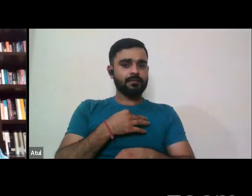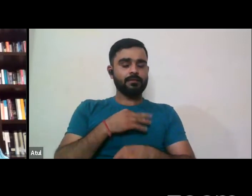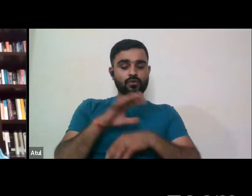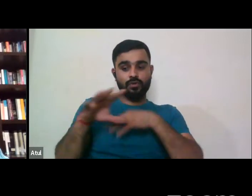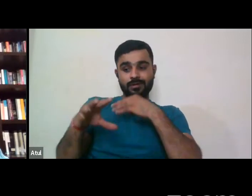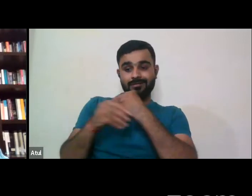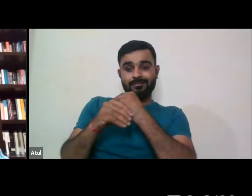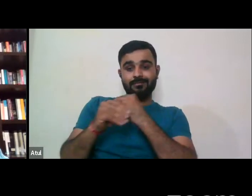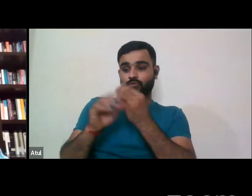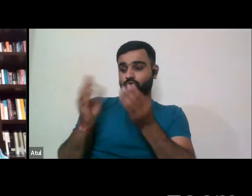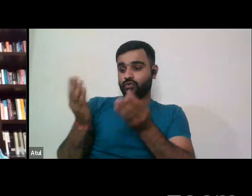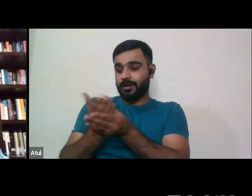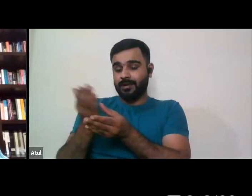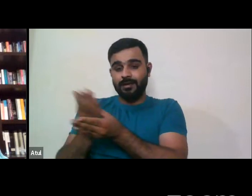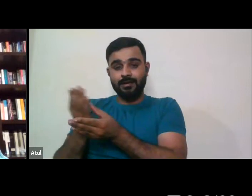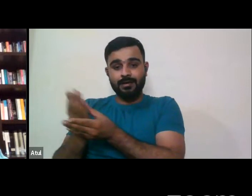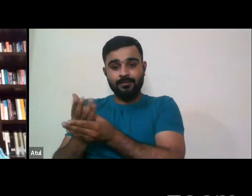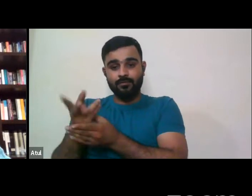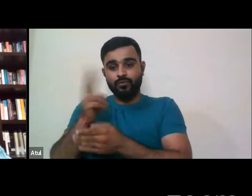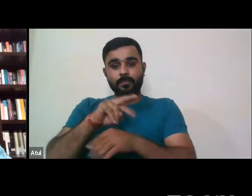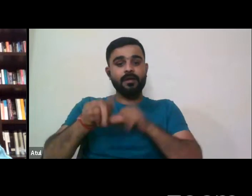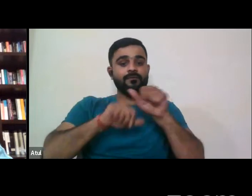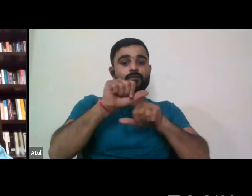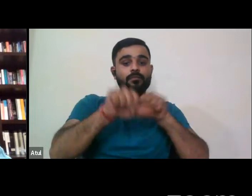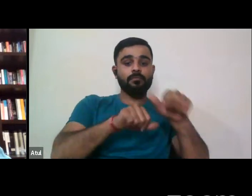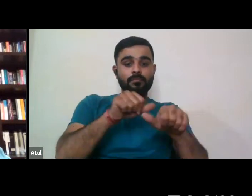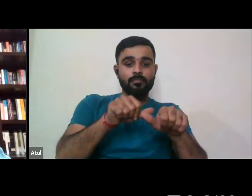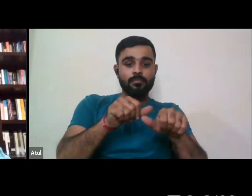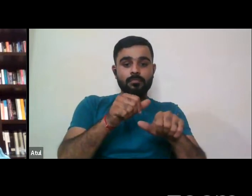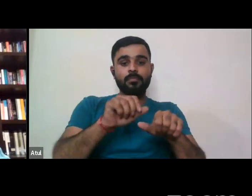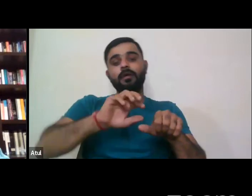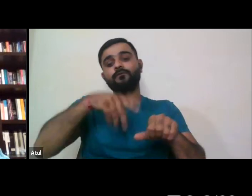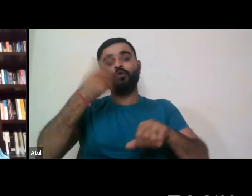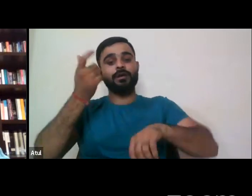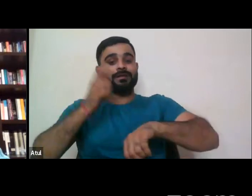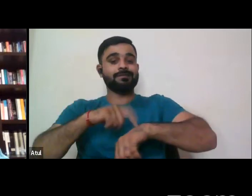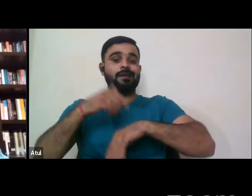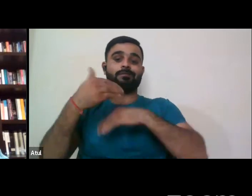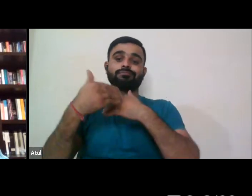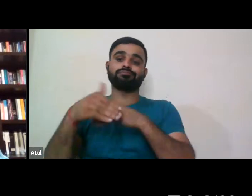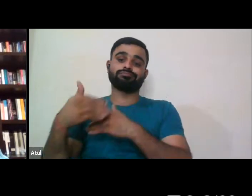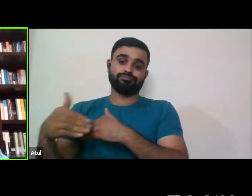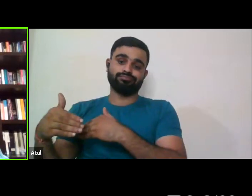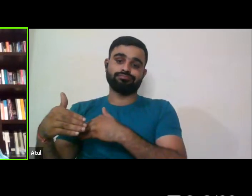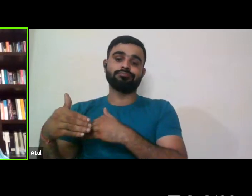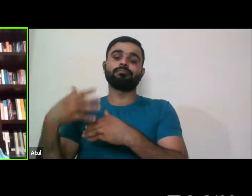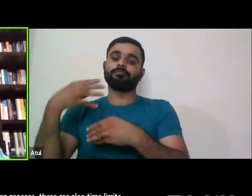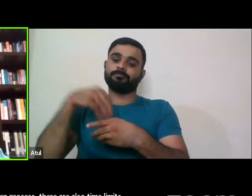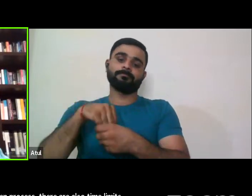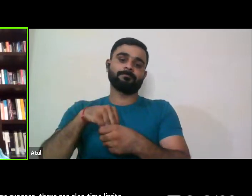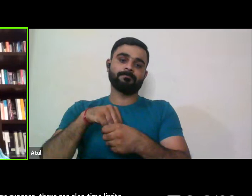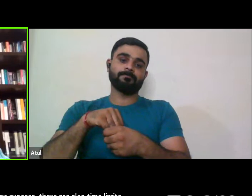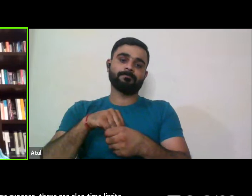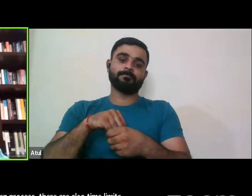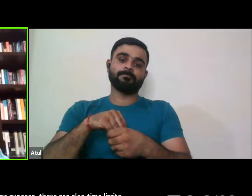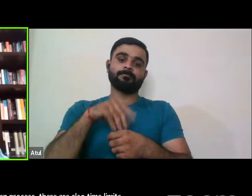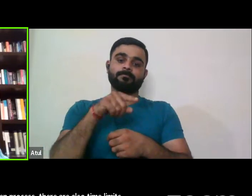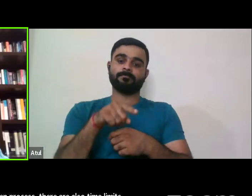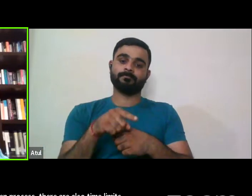addition to documentation driven process, there are also time limits being imposed. And in fact,